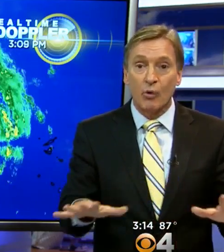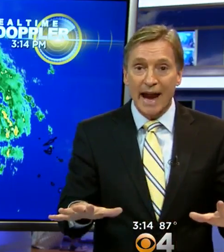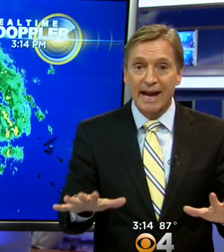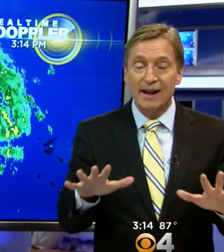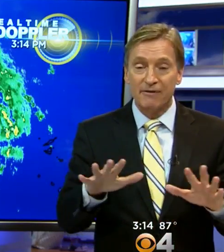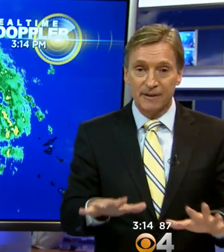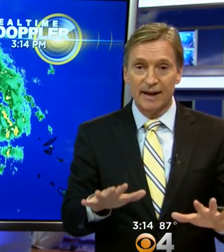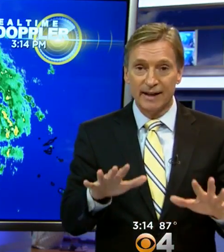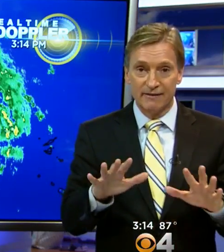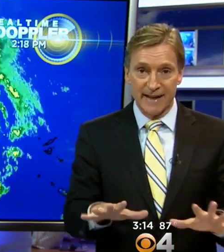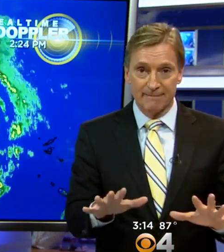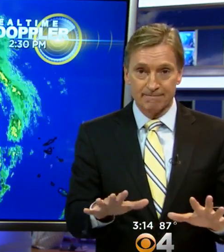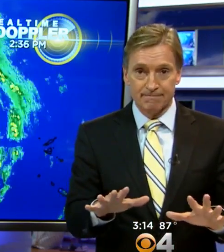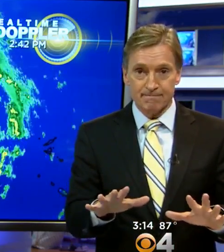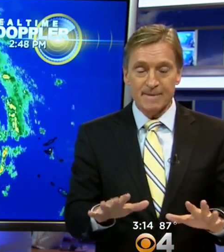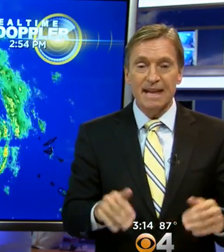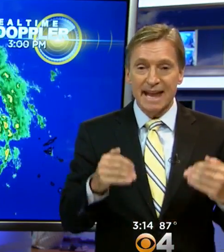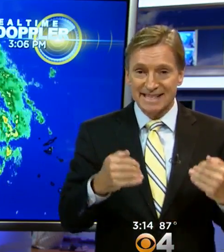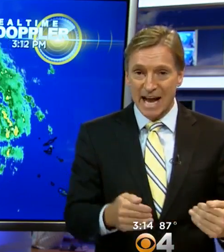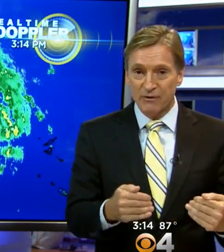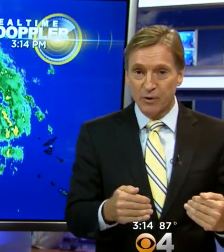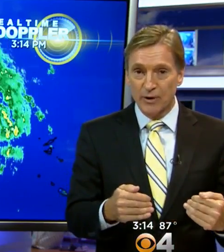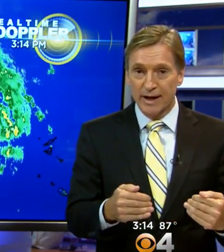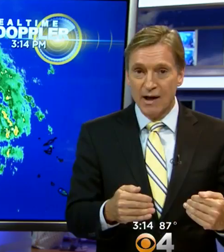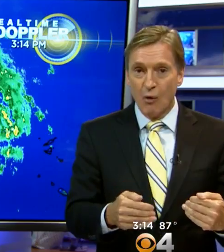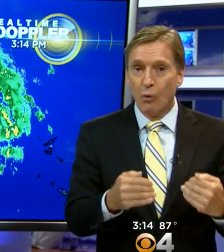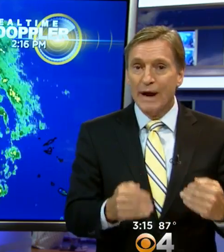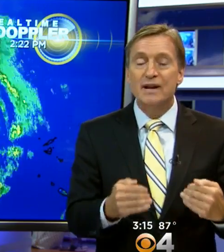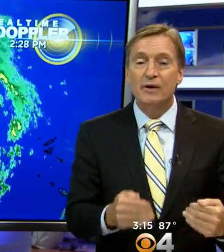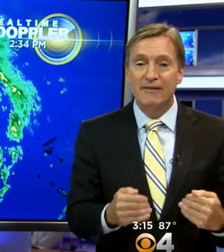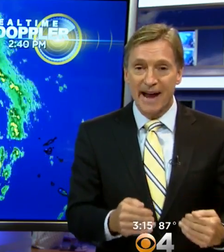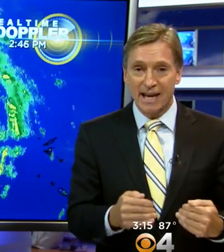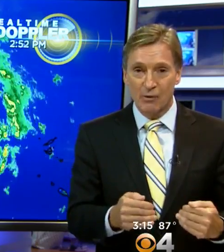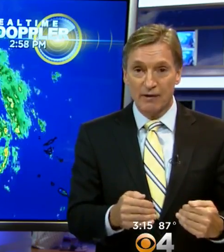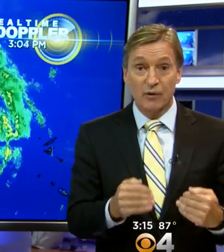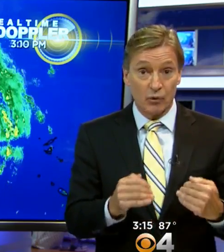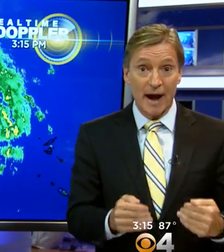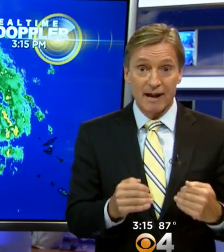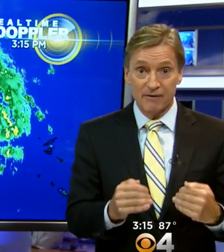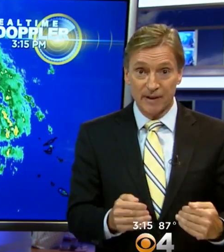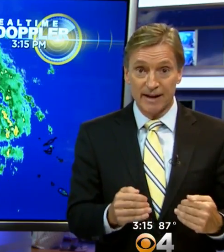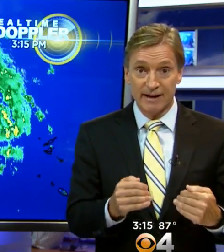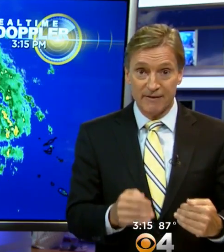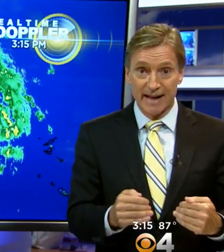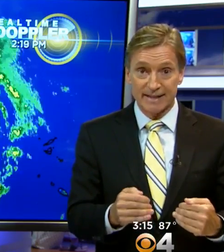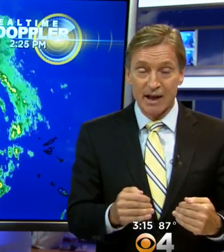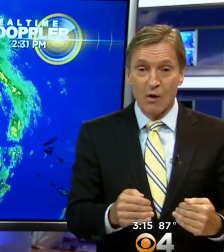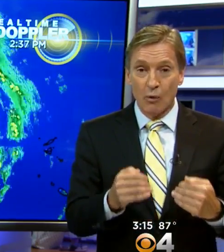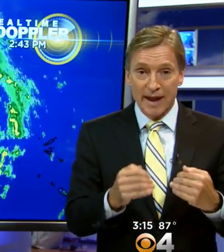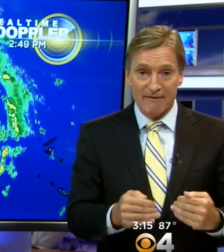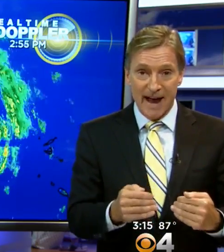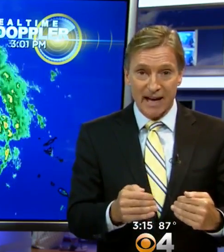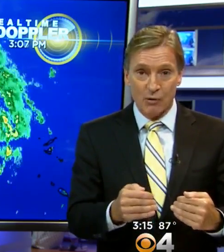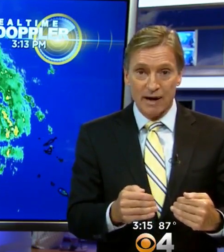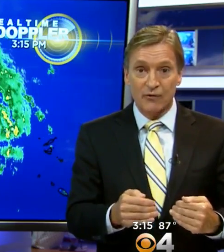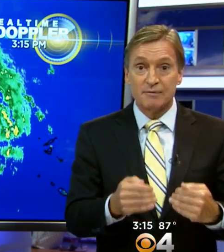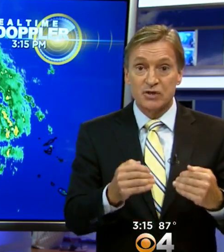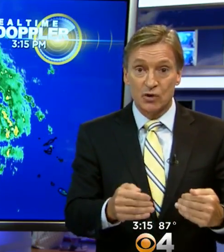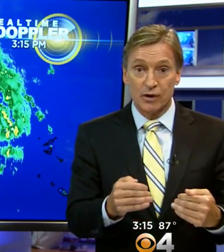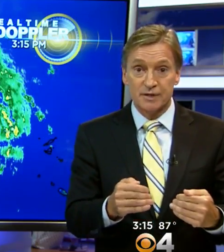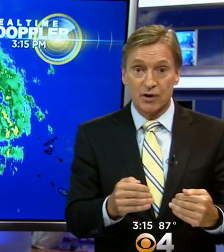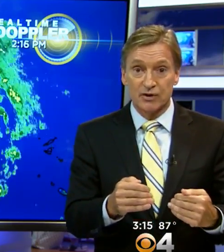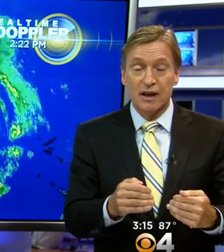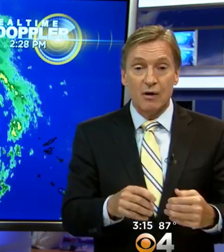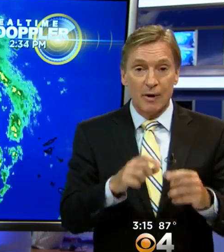became a rain flood event. In South Florida, we don't evacuate for rain flood events. We evacuate